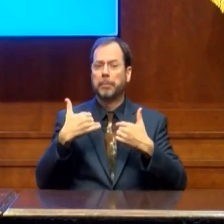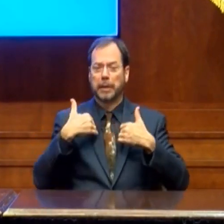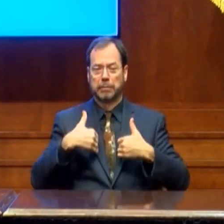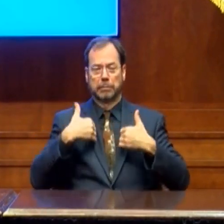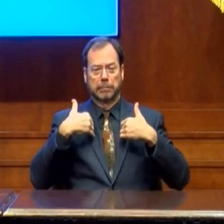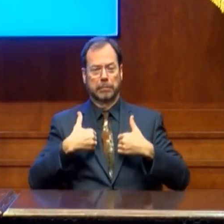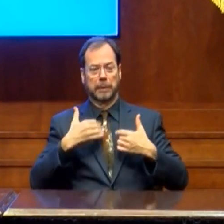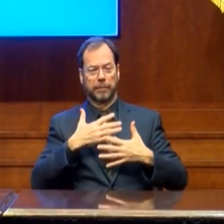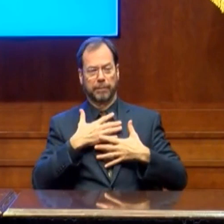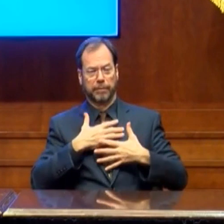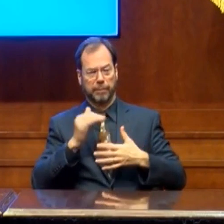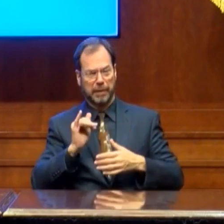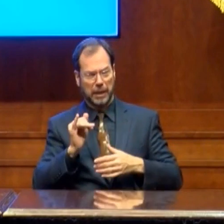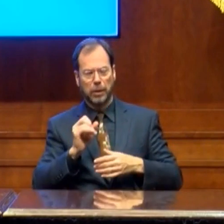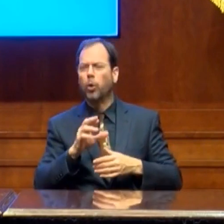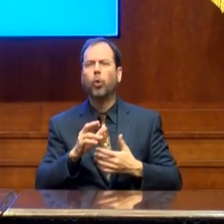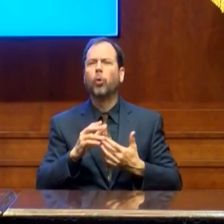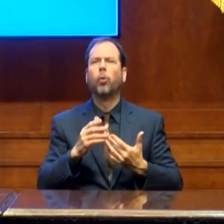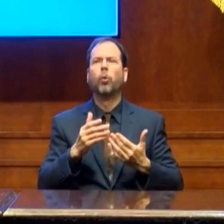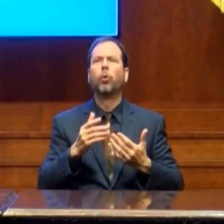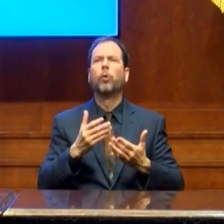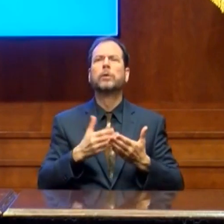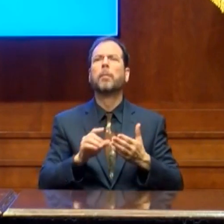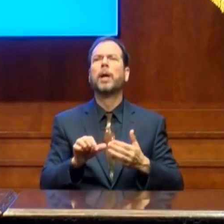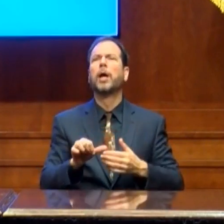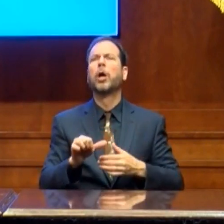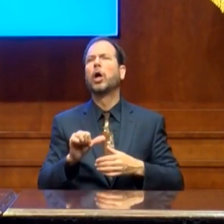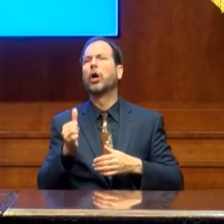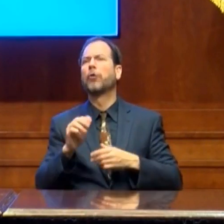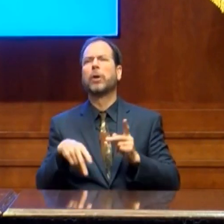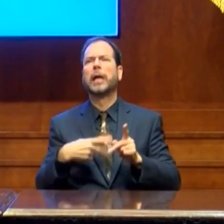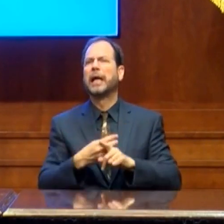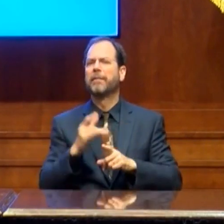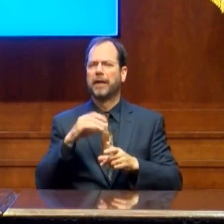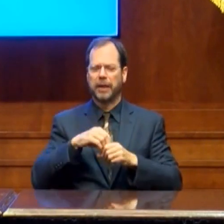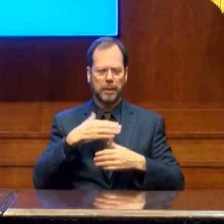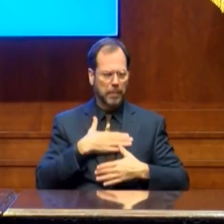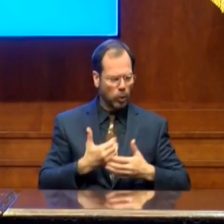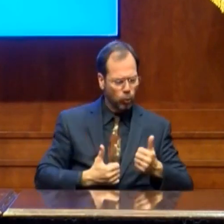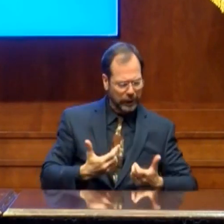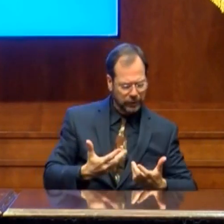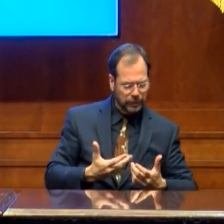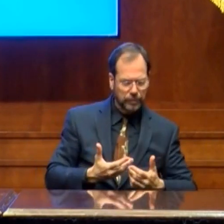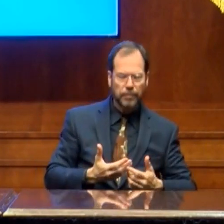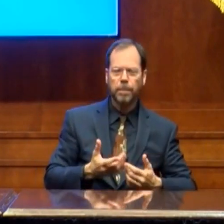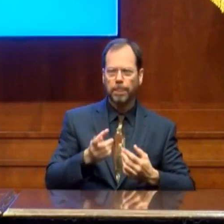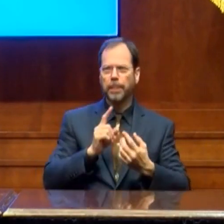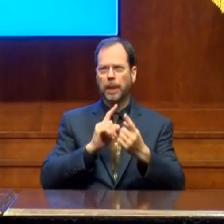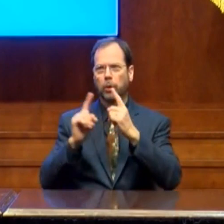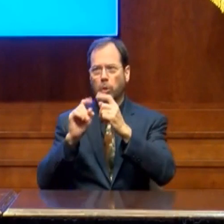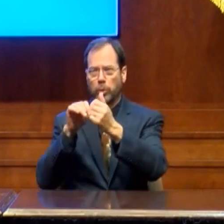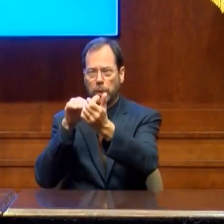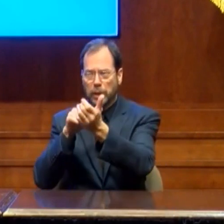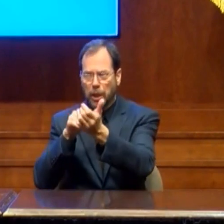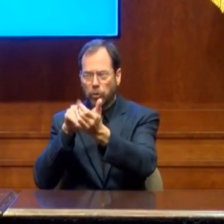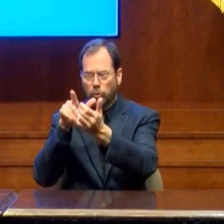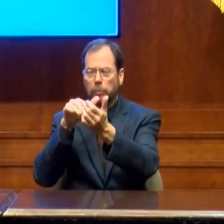respiratory infectious disease, or the fever really because of some other type of infection that you have in your body? By talking to your